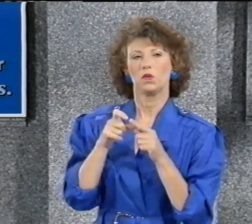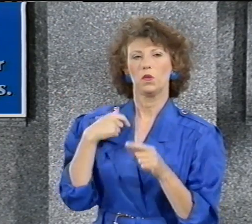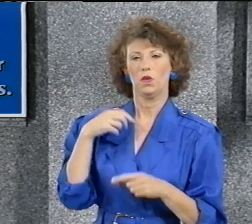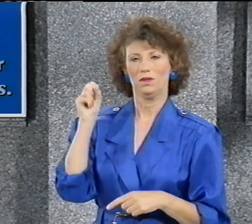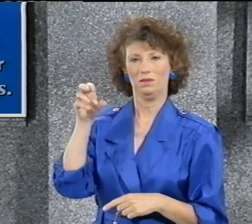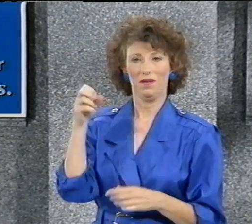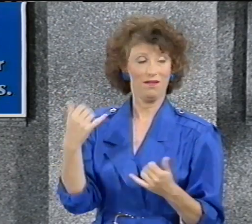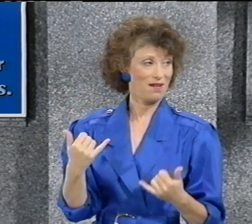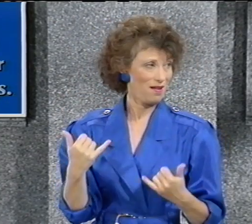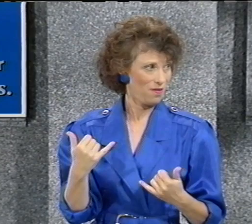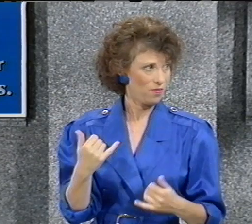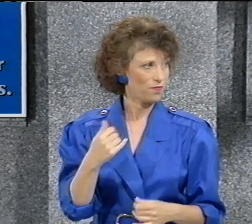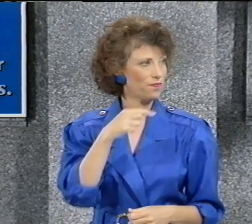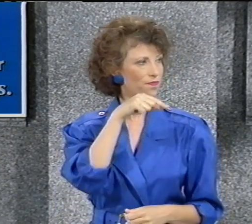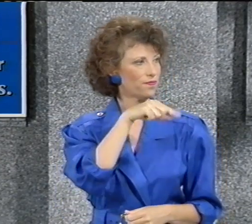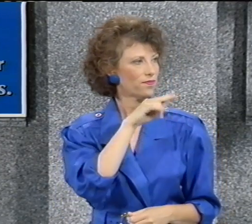Now tell me which word I'm spelling.